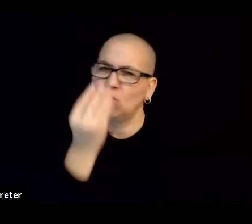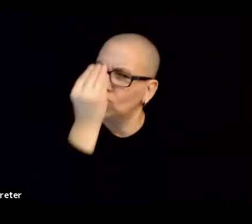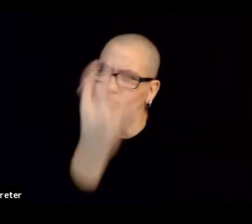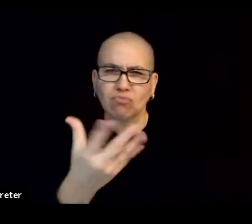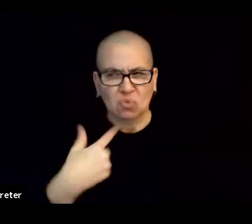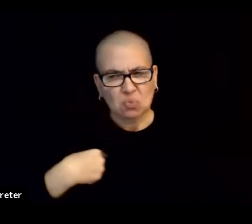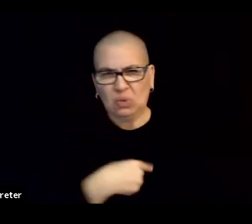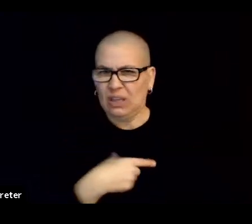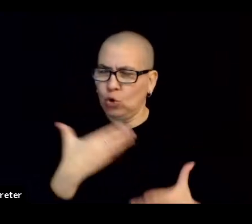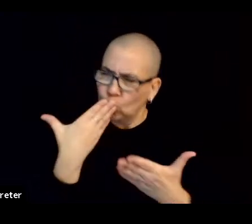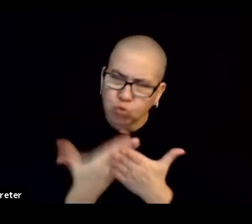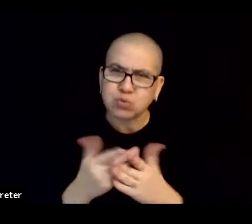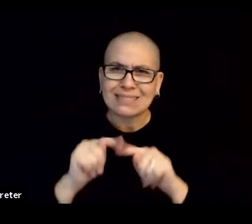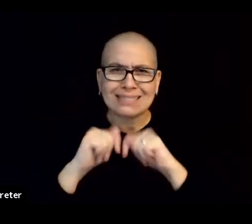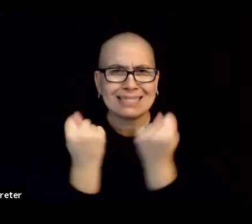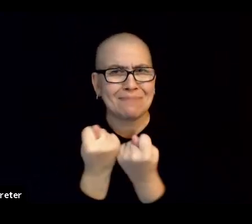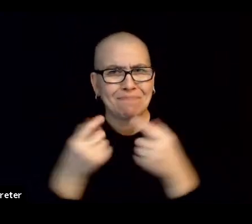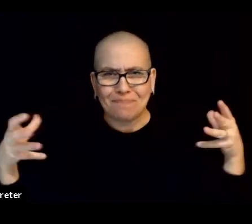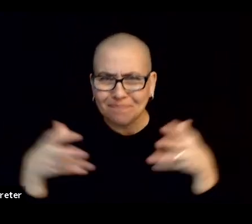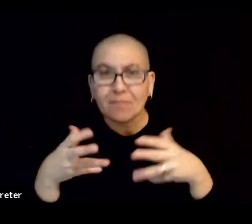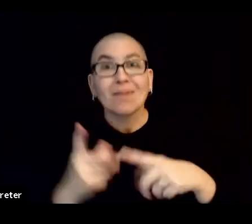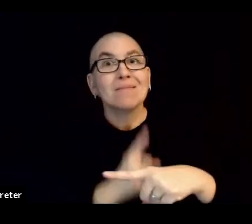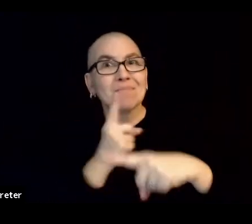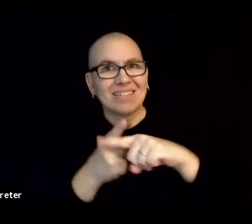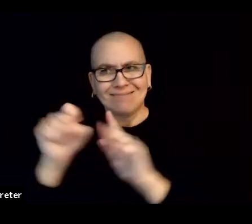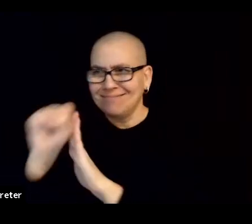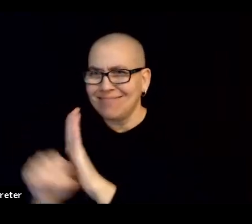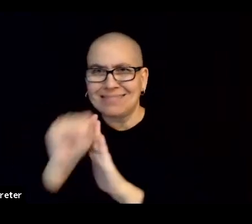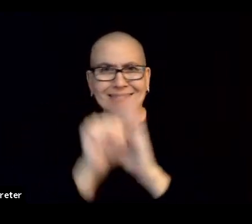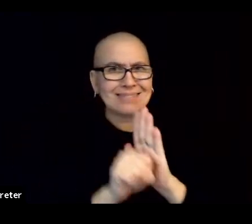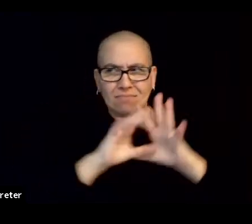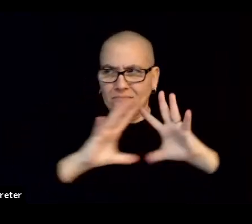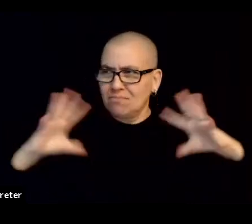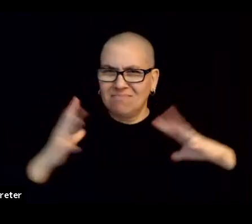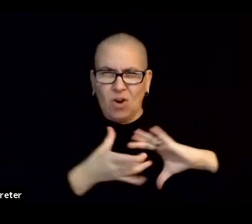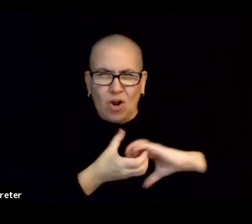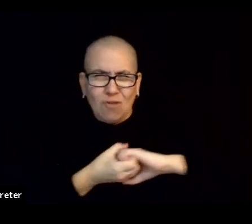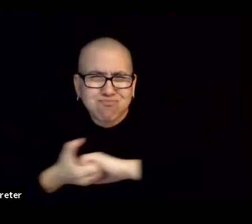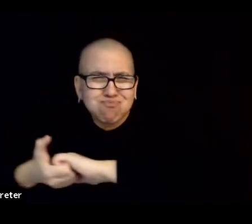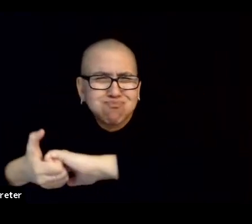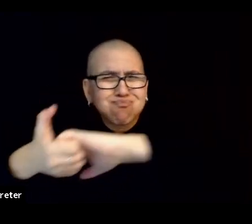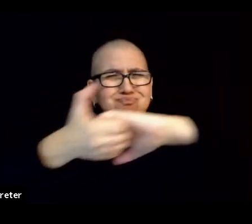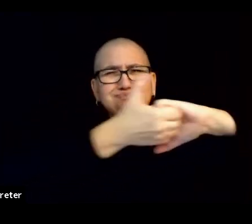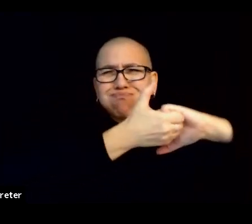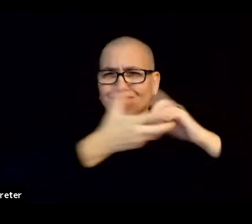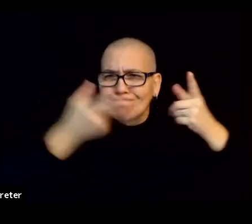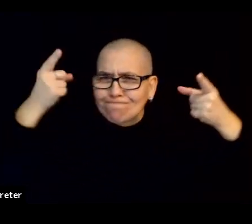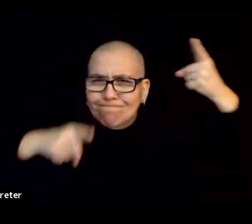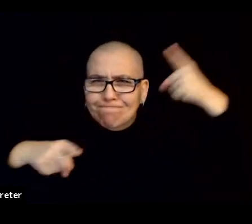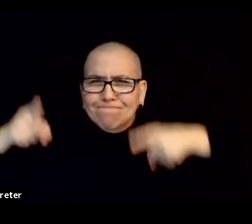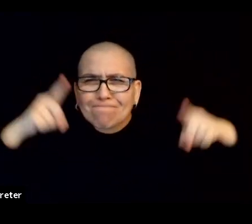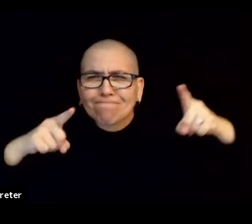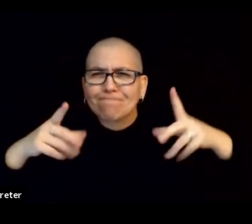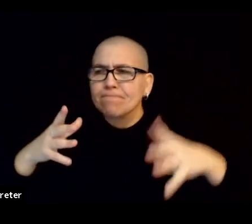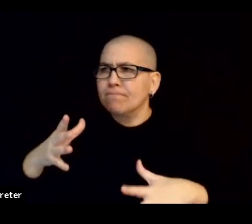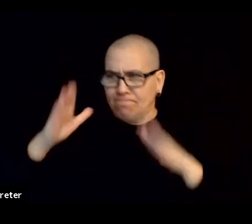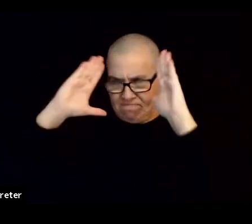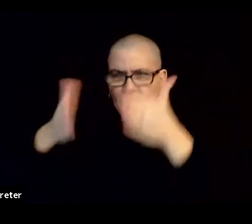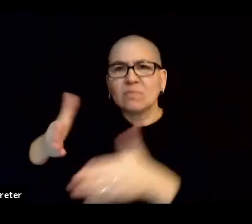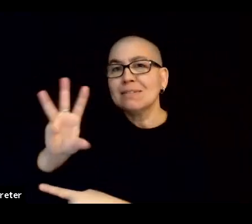and in the public health community of the value of vaccinating Minnesotans 65 and up, educators and child care